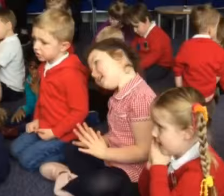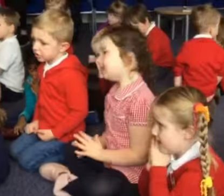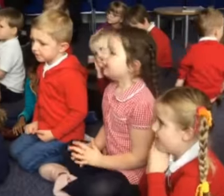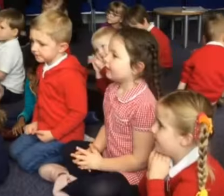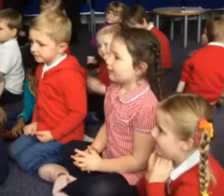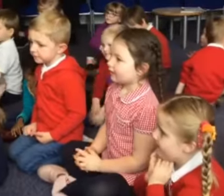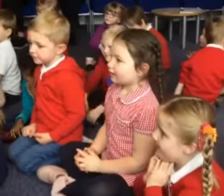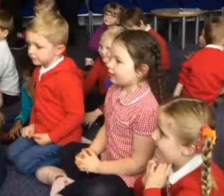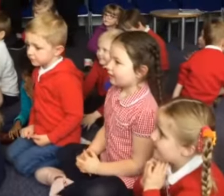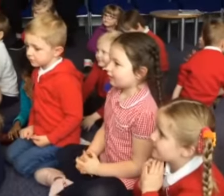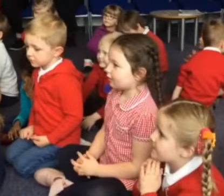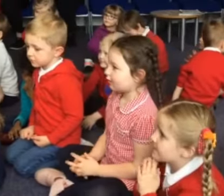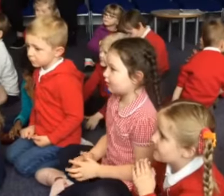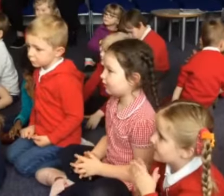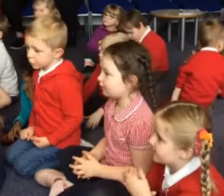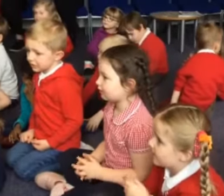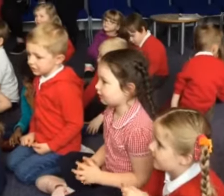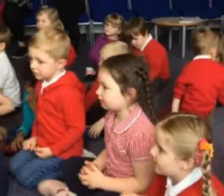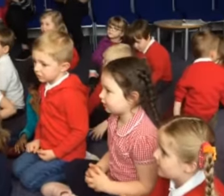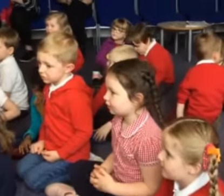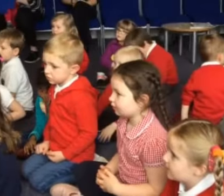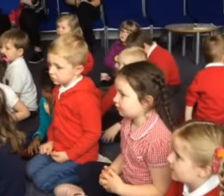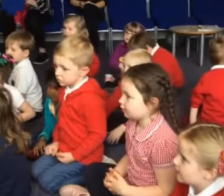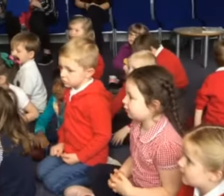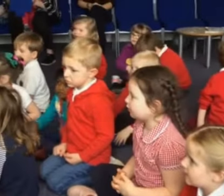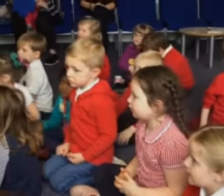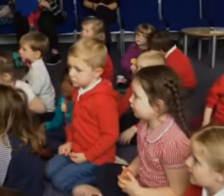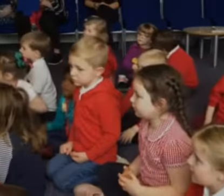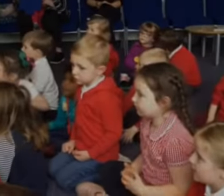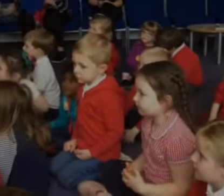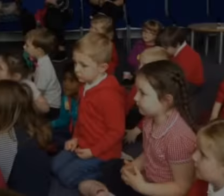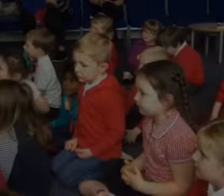Okay, so we have three little monkeys.